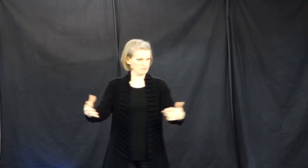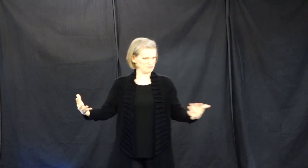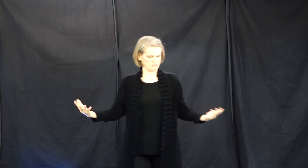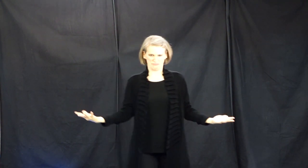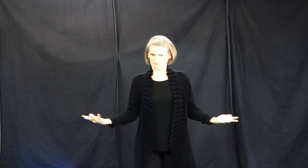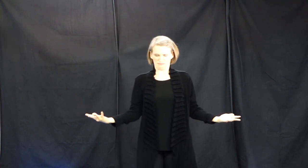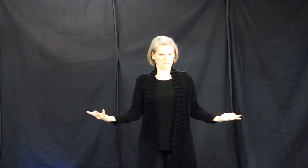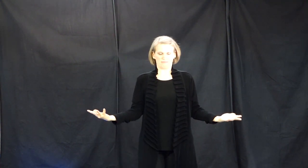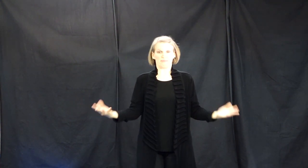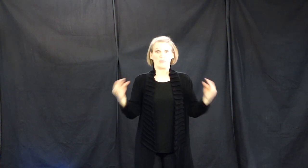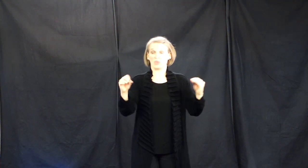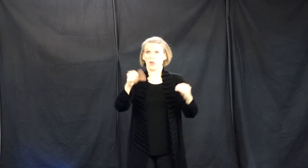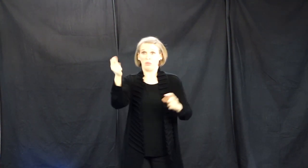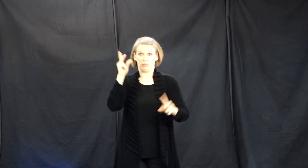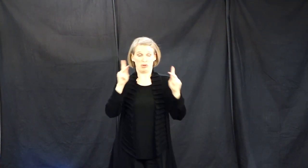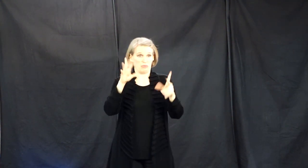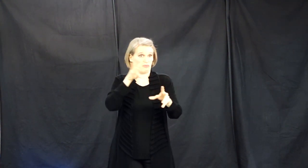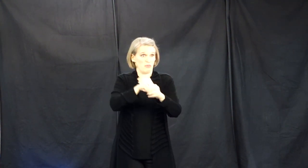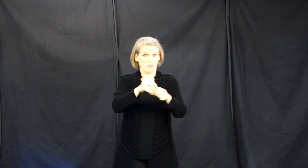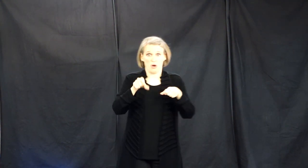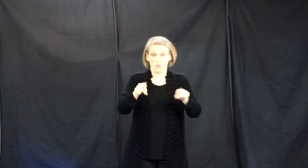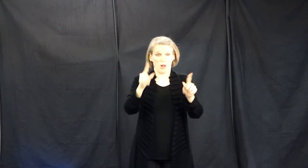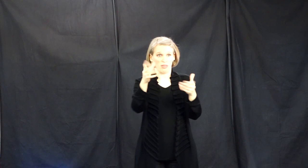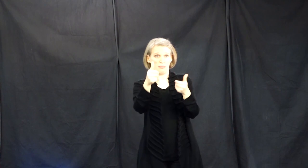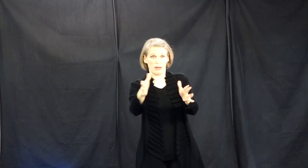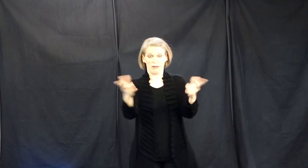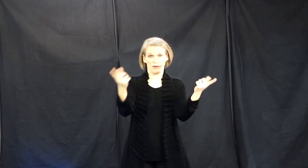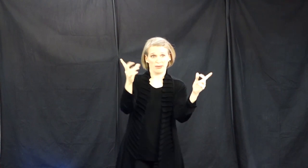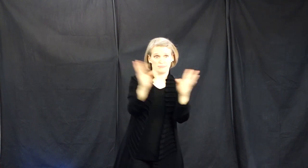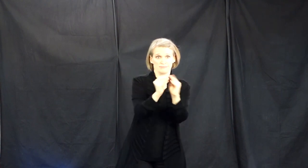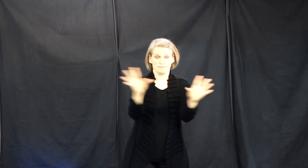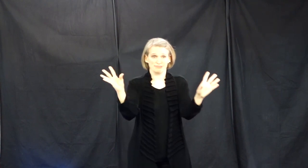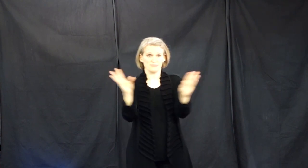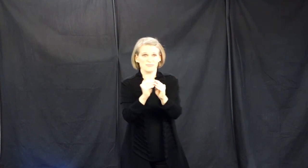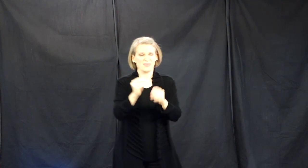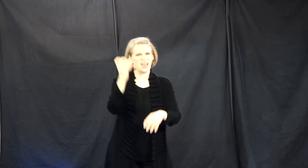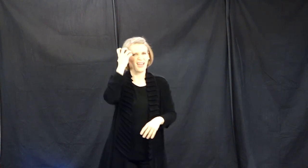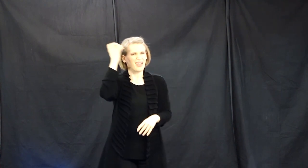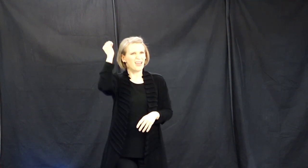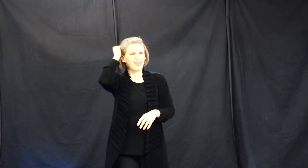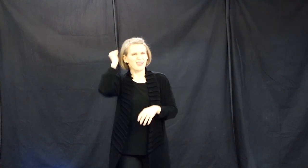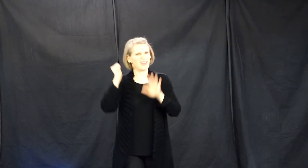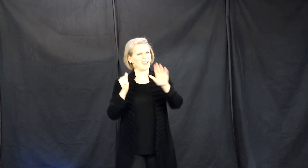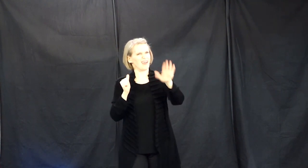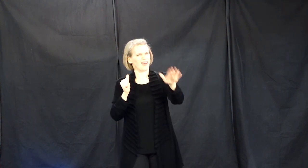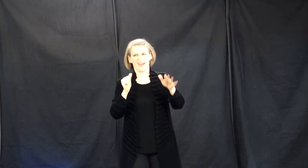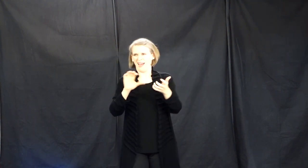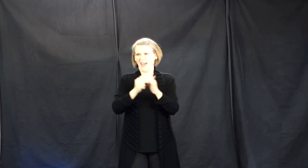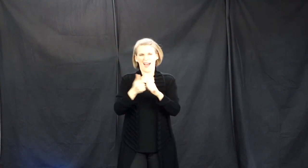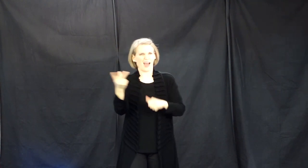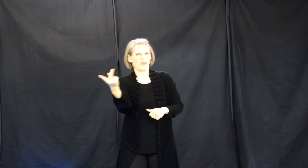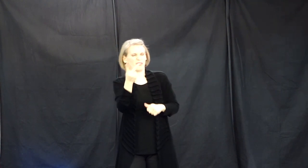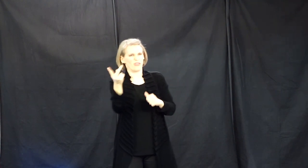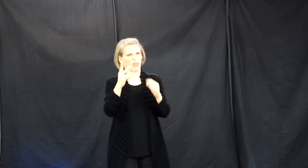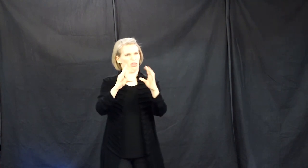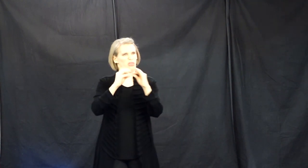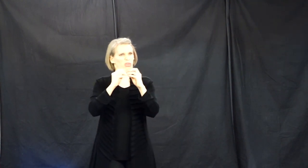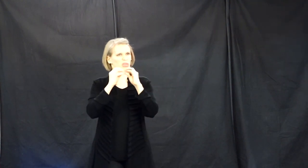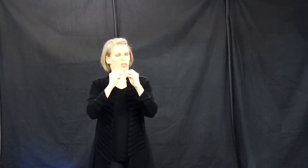happened. And no one else is in the room where it happened. Alexander Hamilton. What did they say to you to get you to sail New York